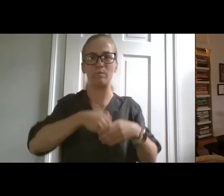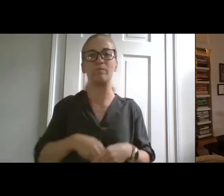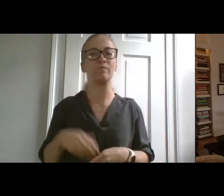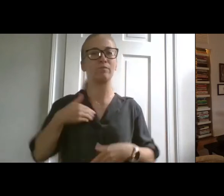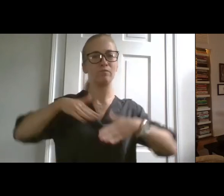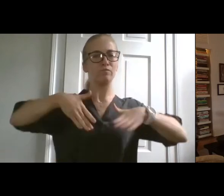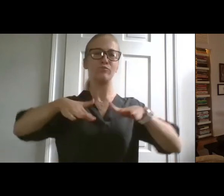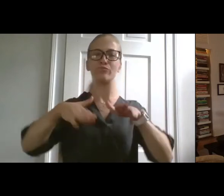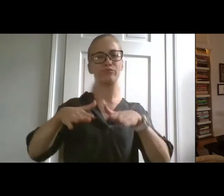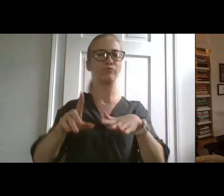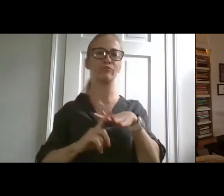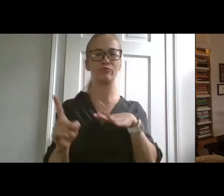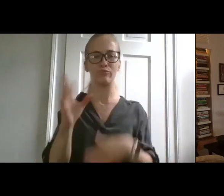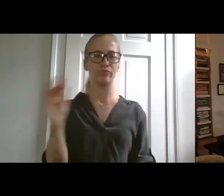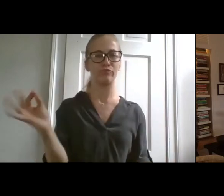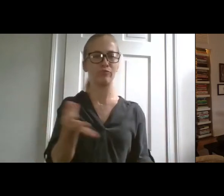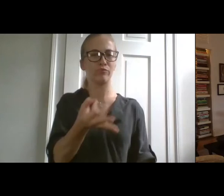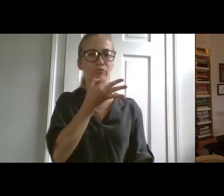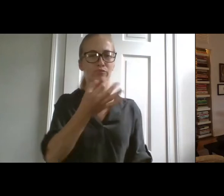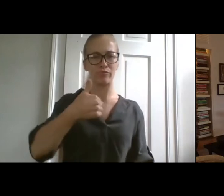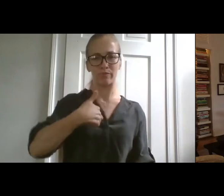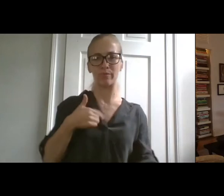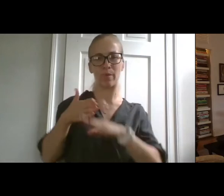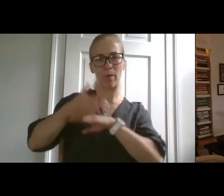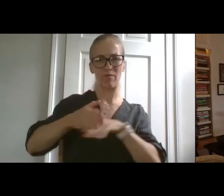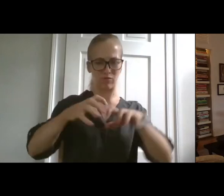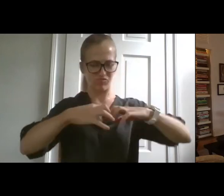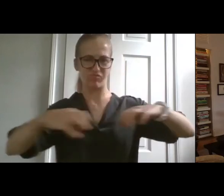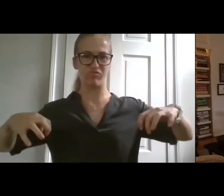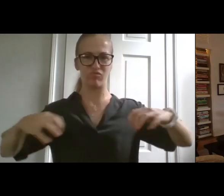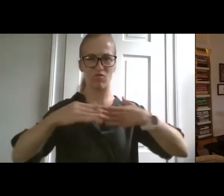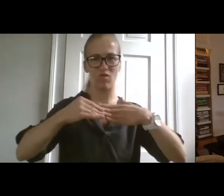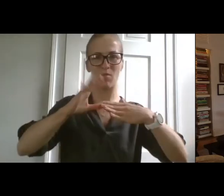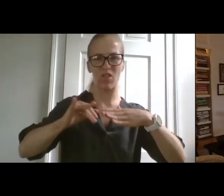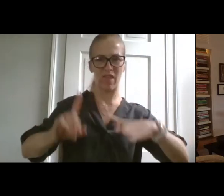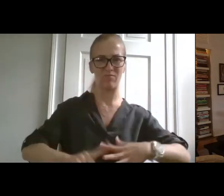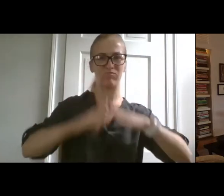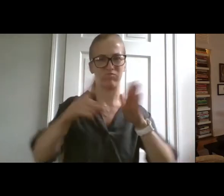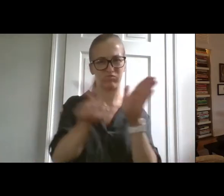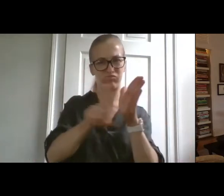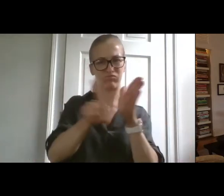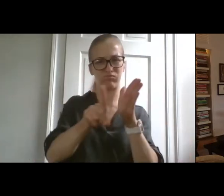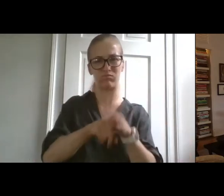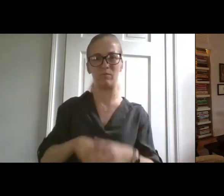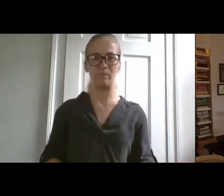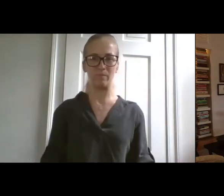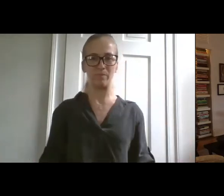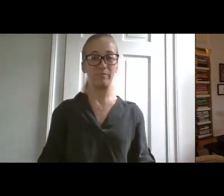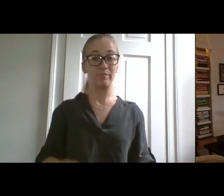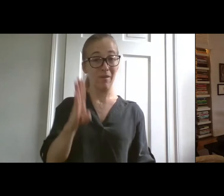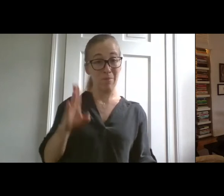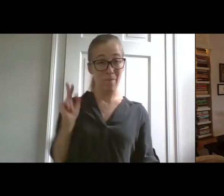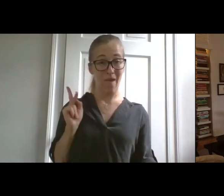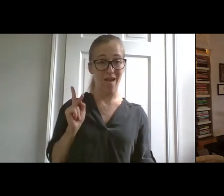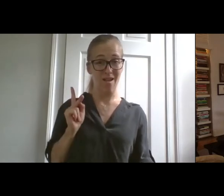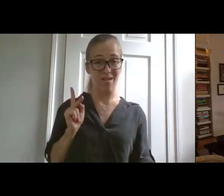walk out expertly over the ridged rubber that triggers the automatic door. I'm in the back,